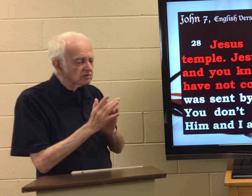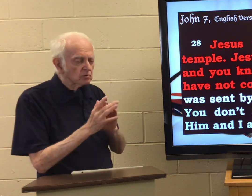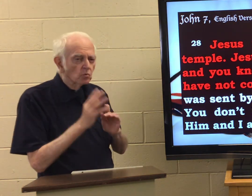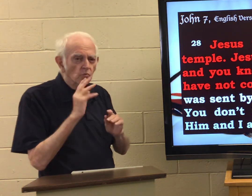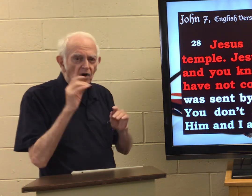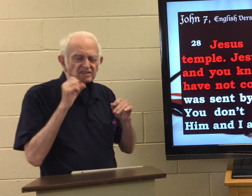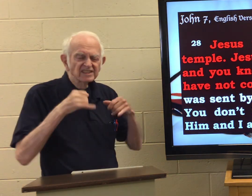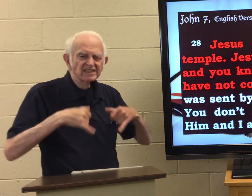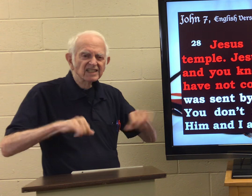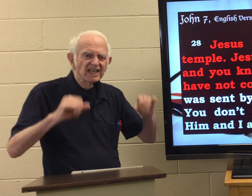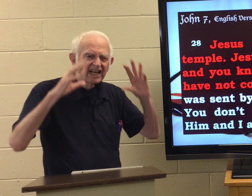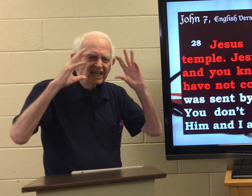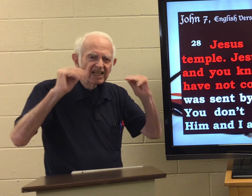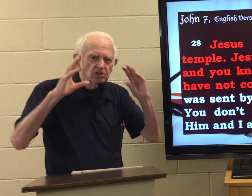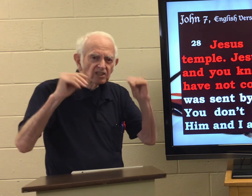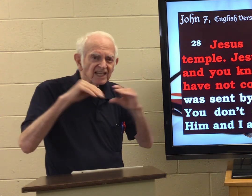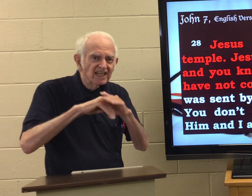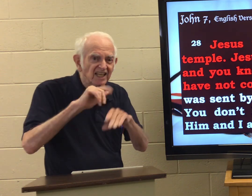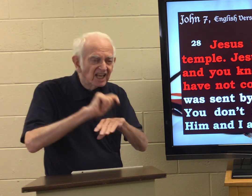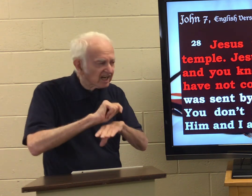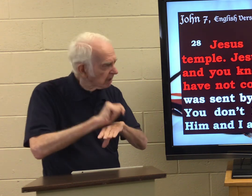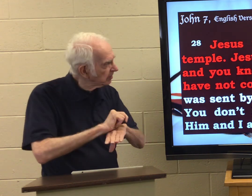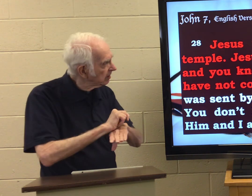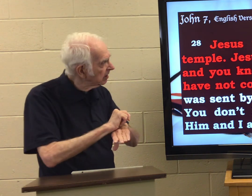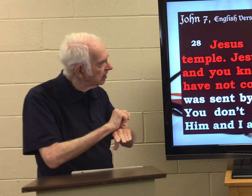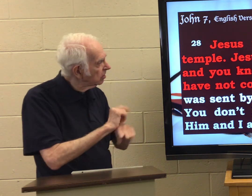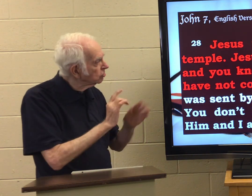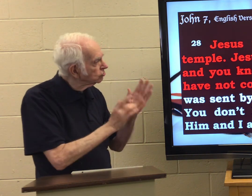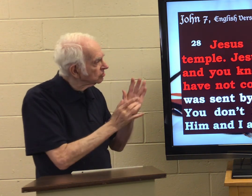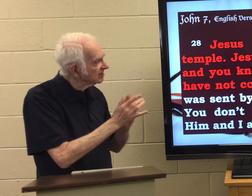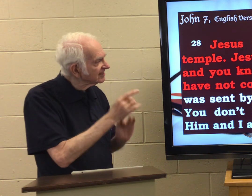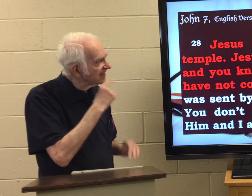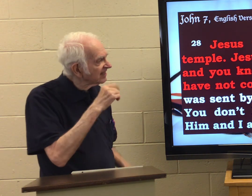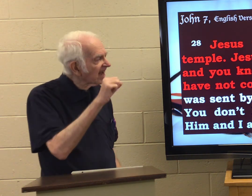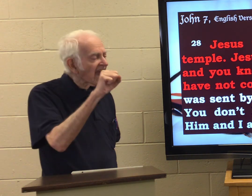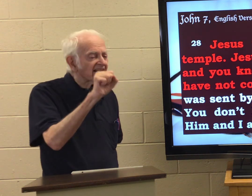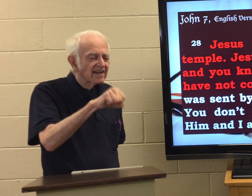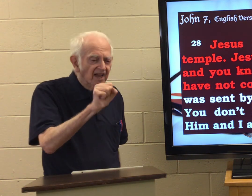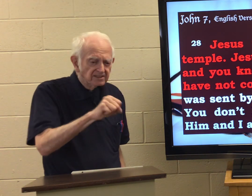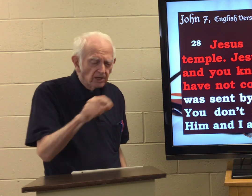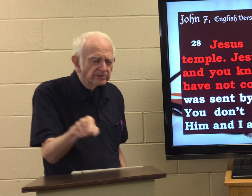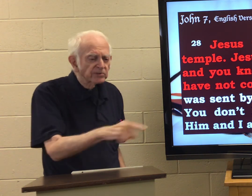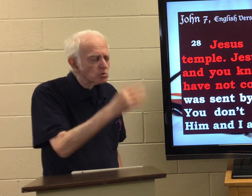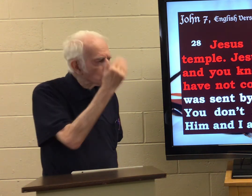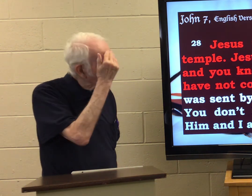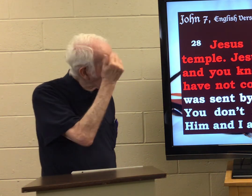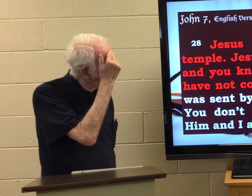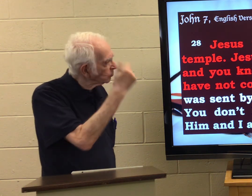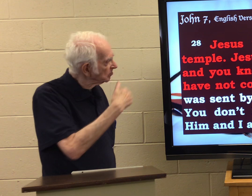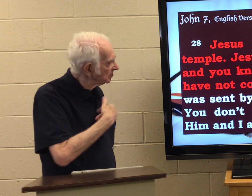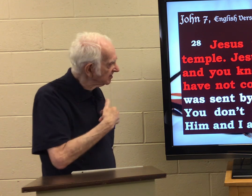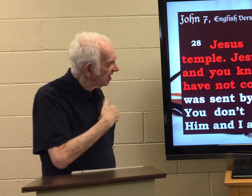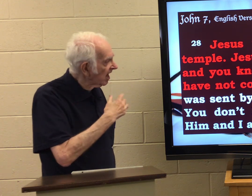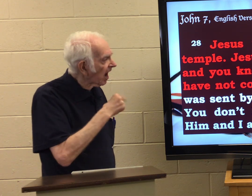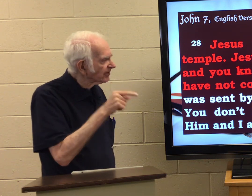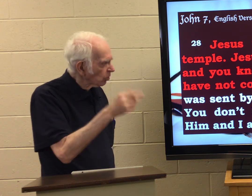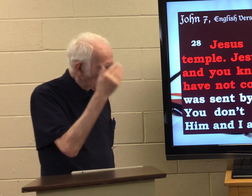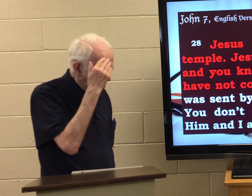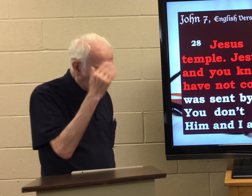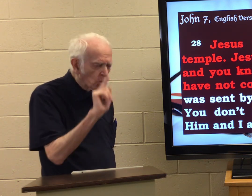Jesus was still teaching in the temple. And Jesus said, yes, you know me, and you know